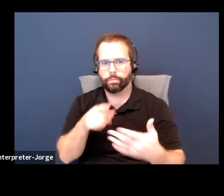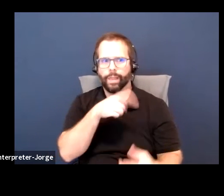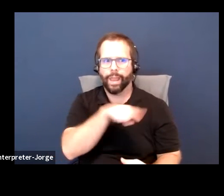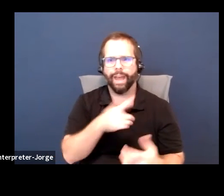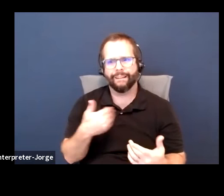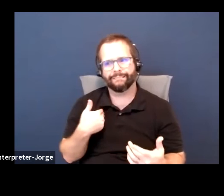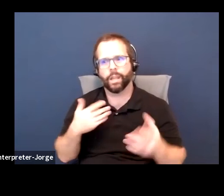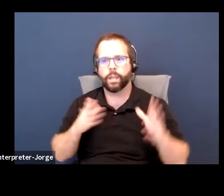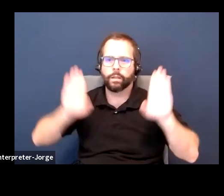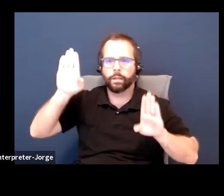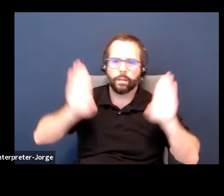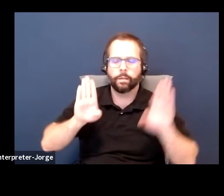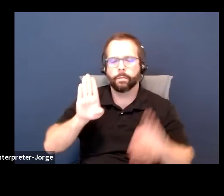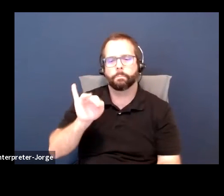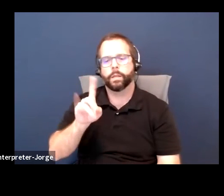and